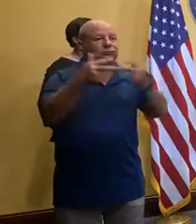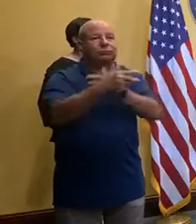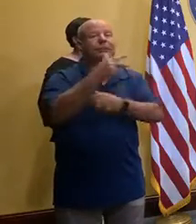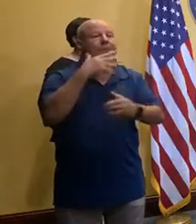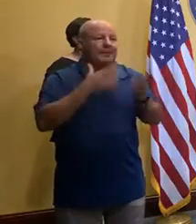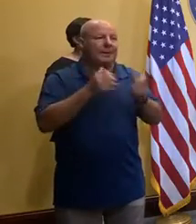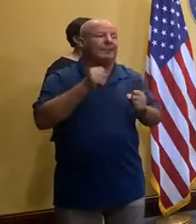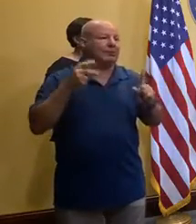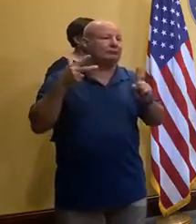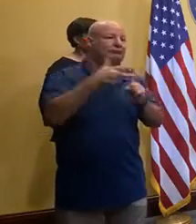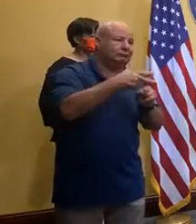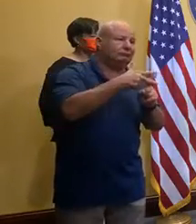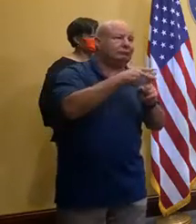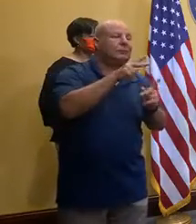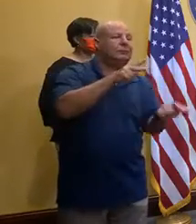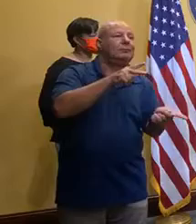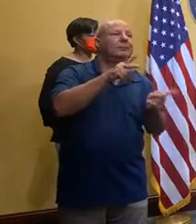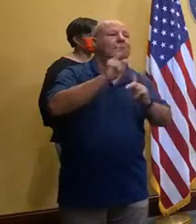people.